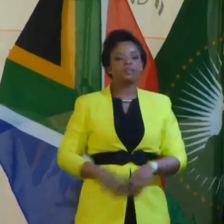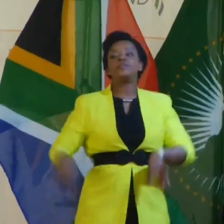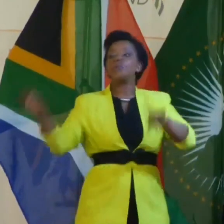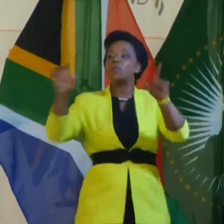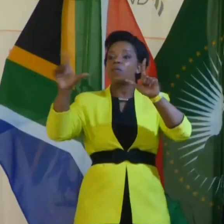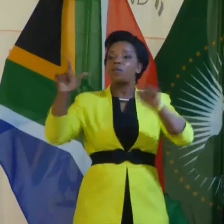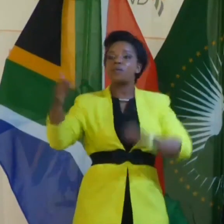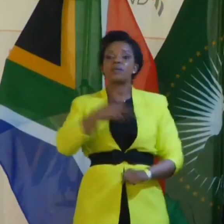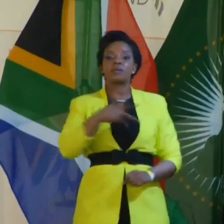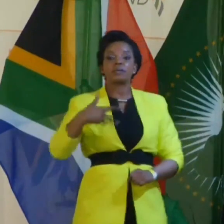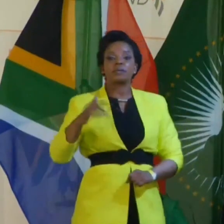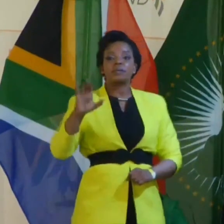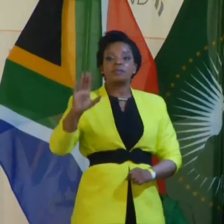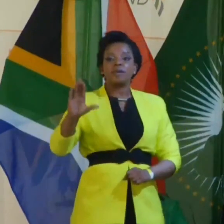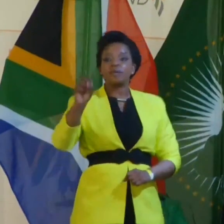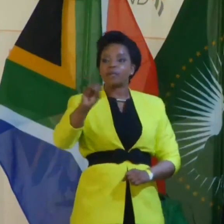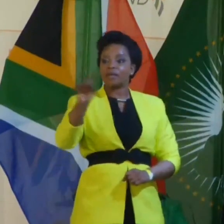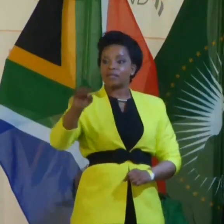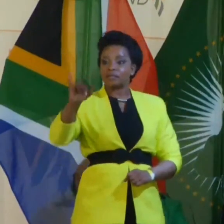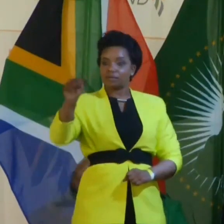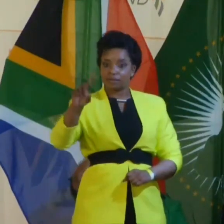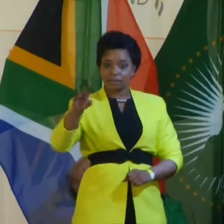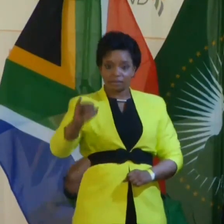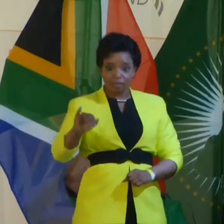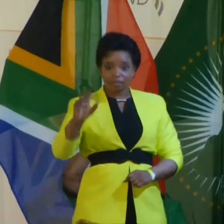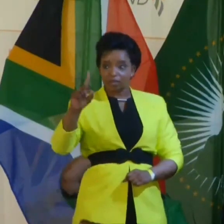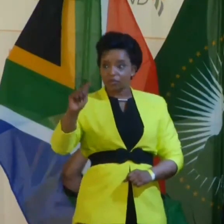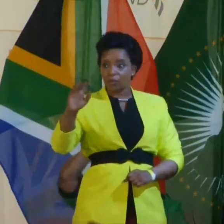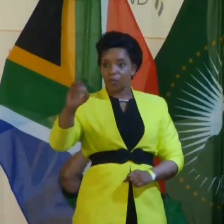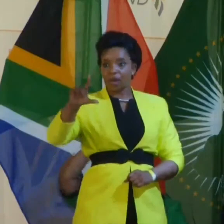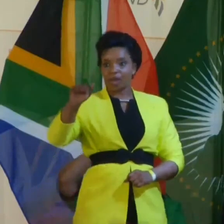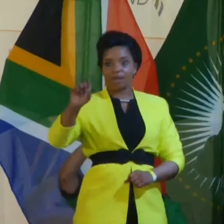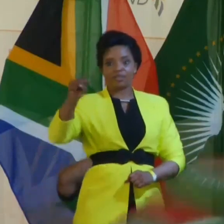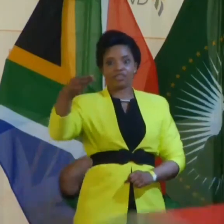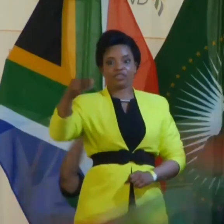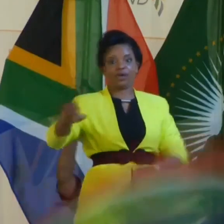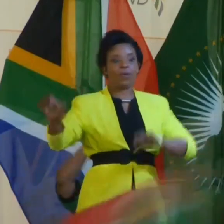oi, Mama Sisi Tolashe,